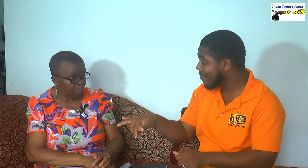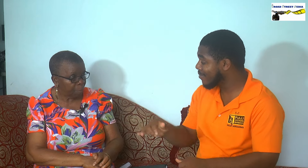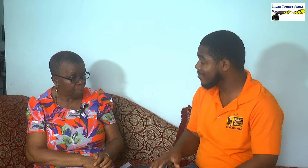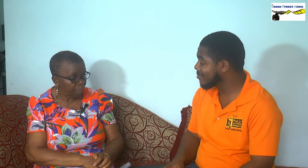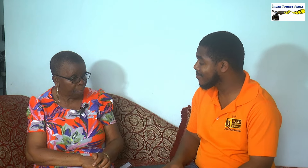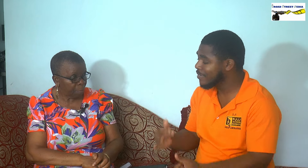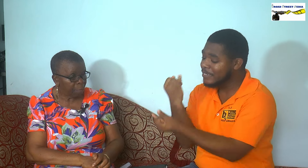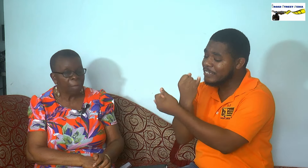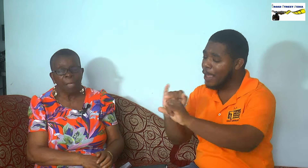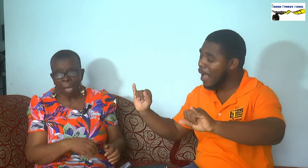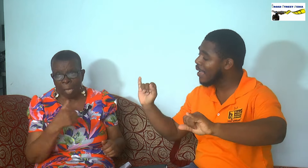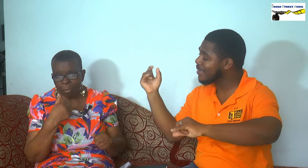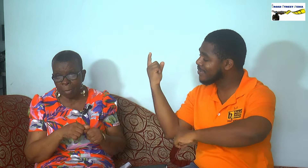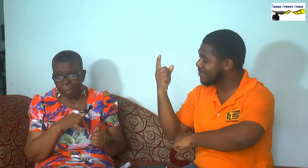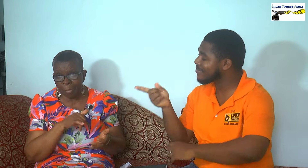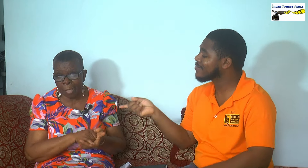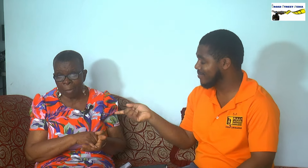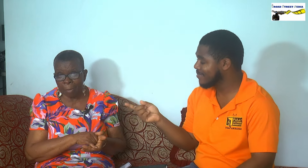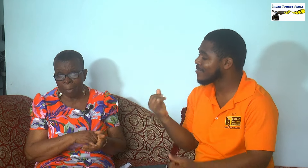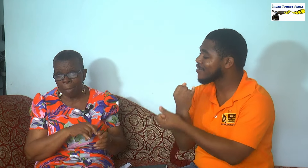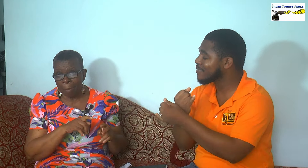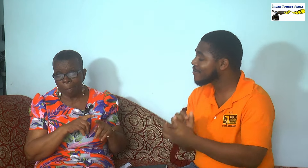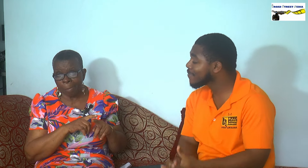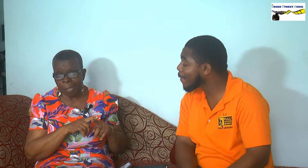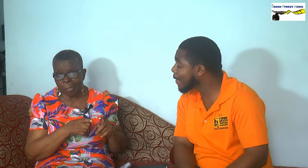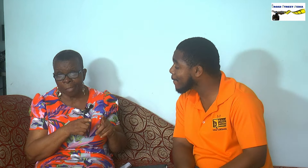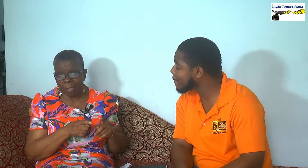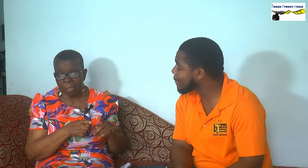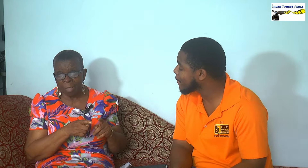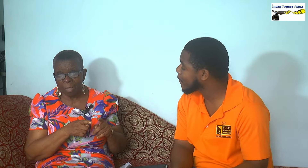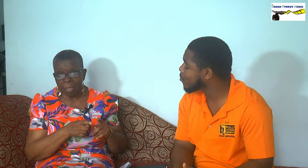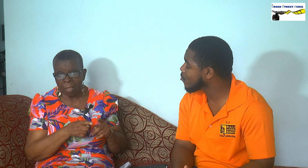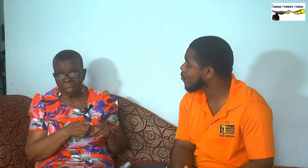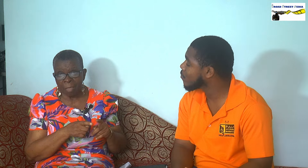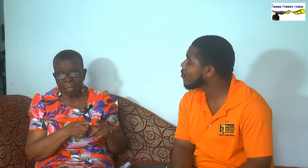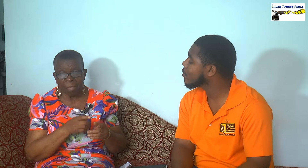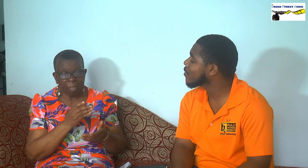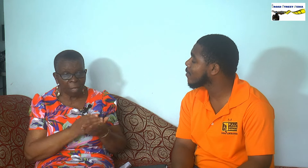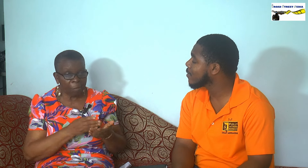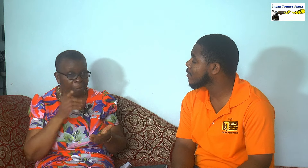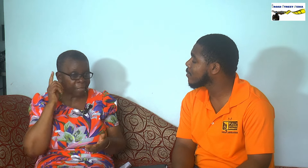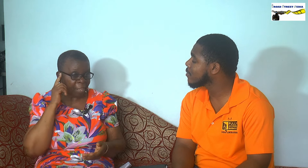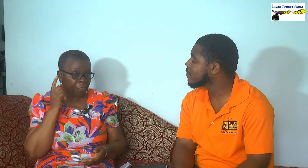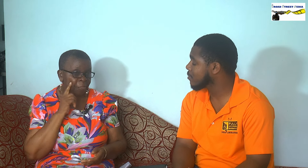them. Do you remember that? I remember that. But some deaf